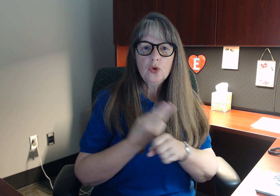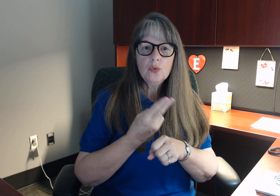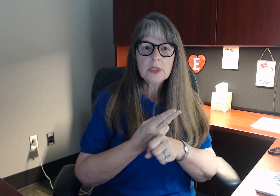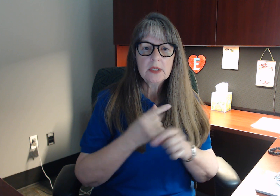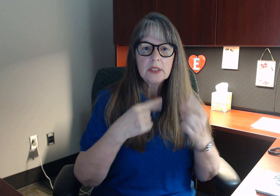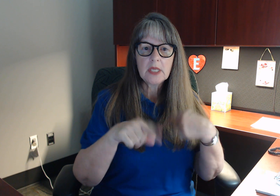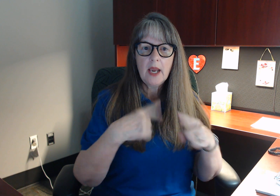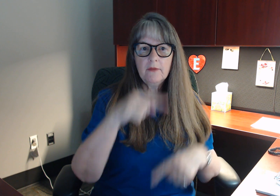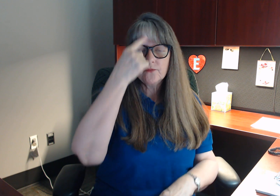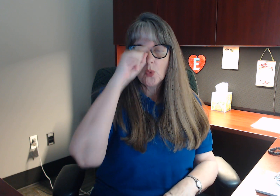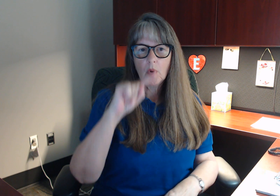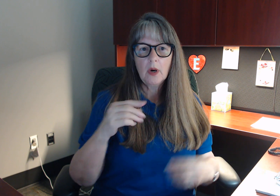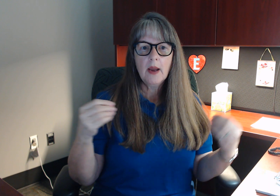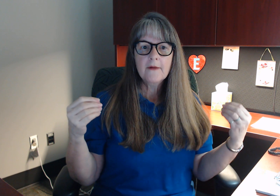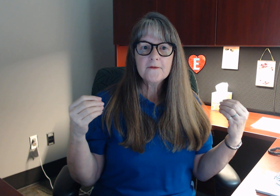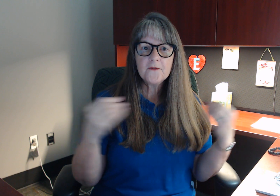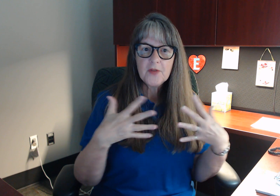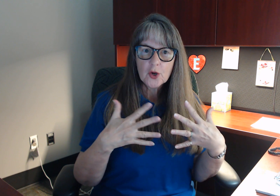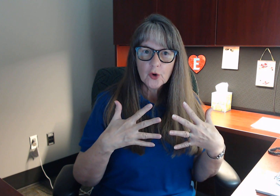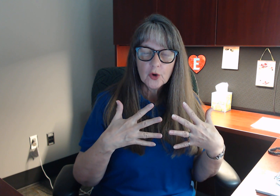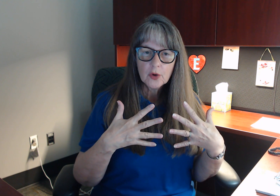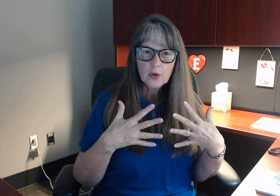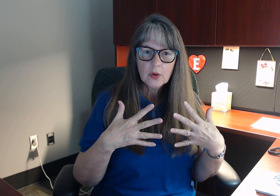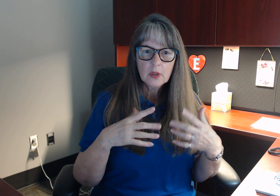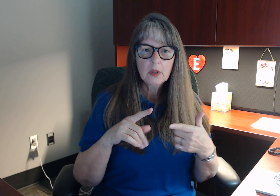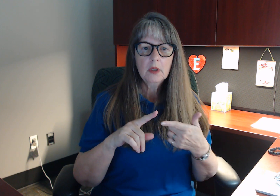use the sign for fear,